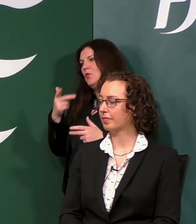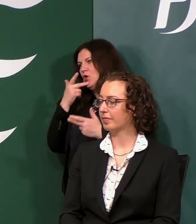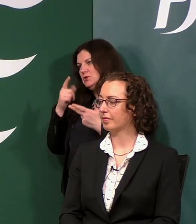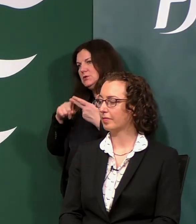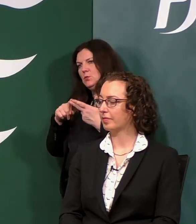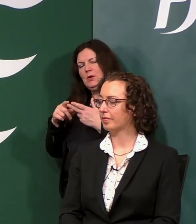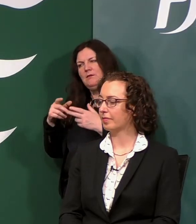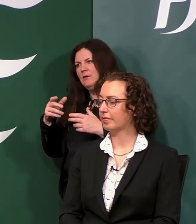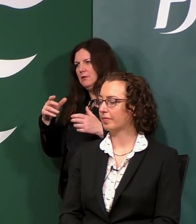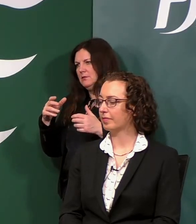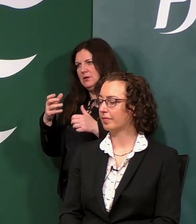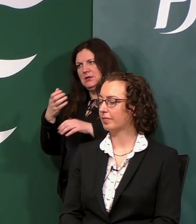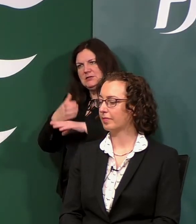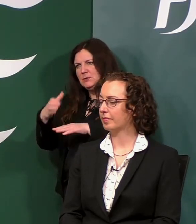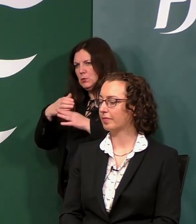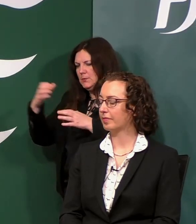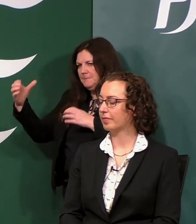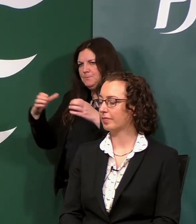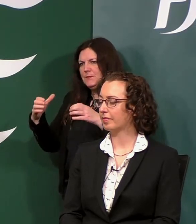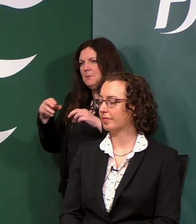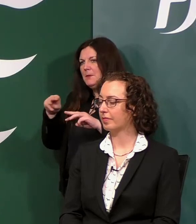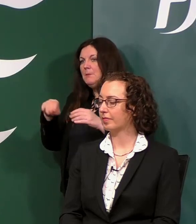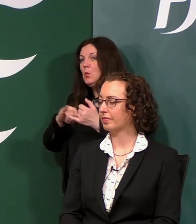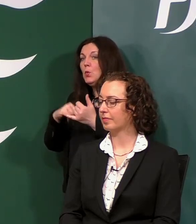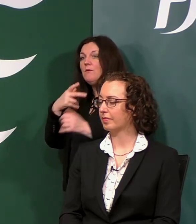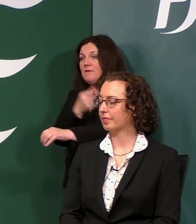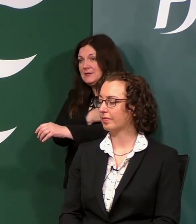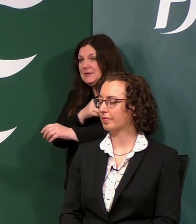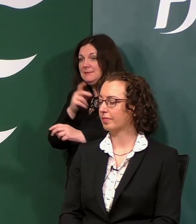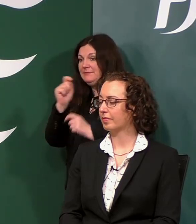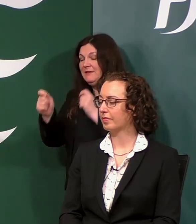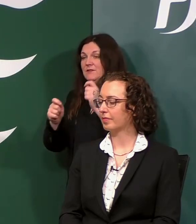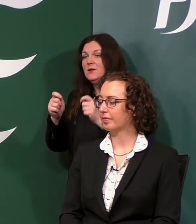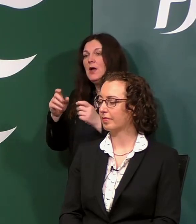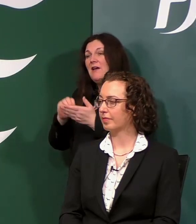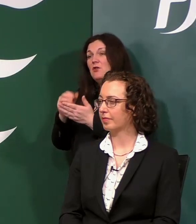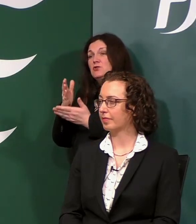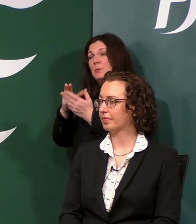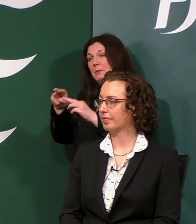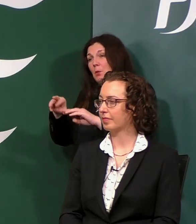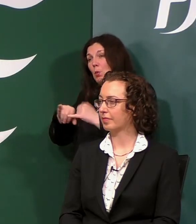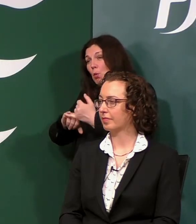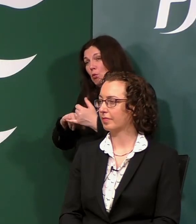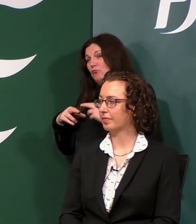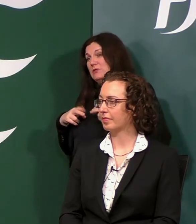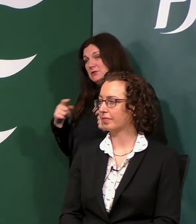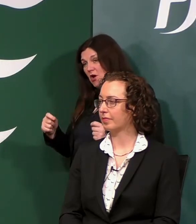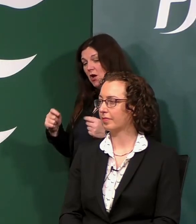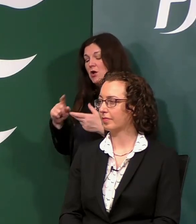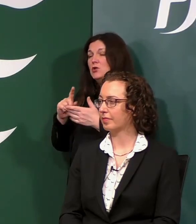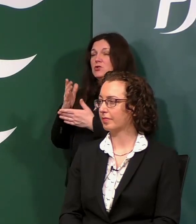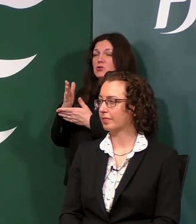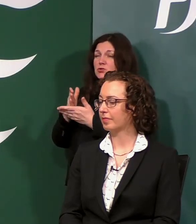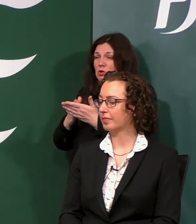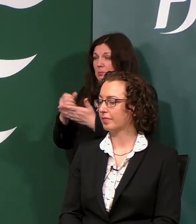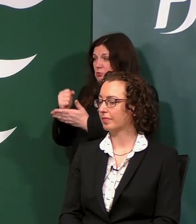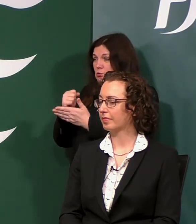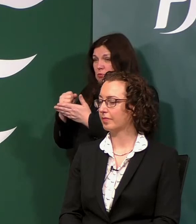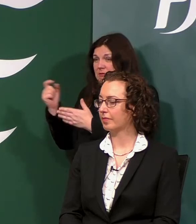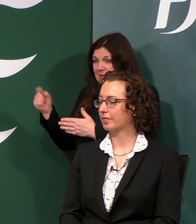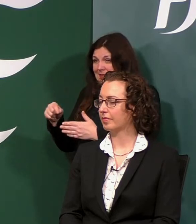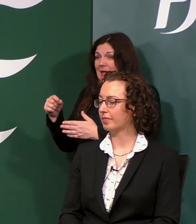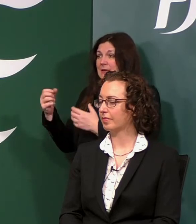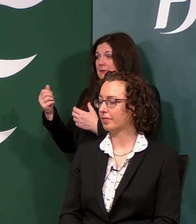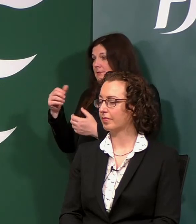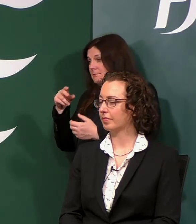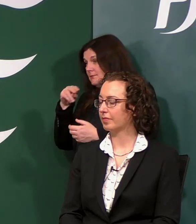recruit vaccinators, and we've been doing things like extending hours. We have retired staff, we have students and so on as well, who can come in without impacting